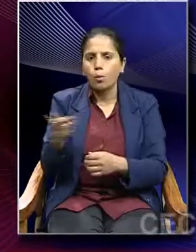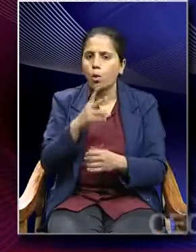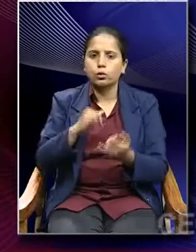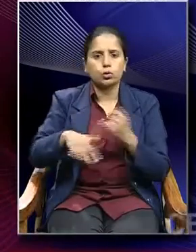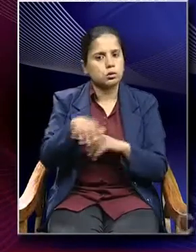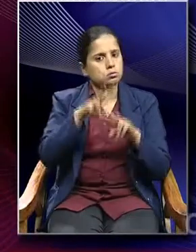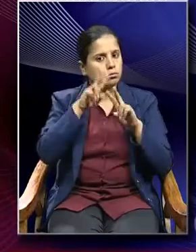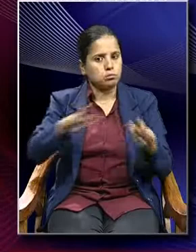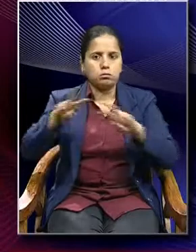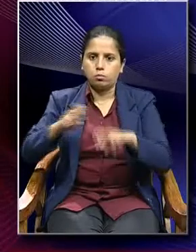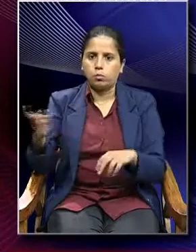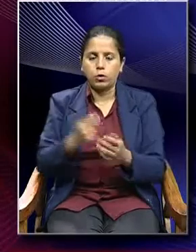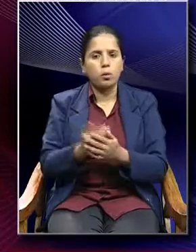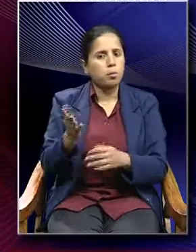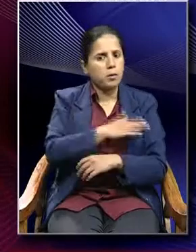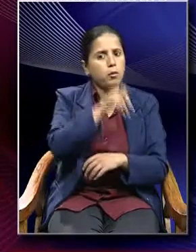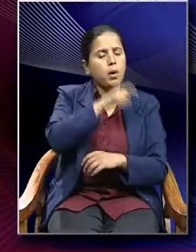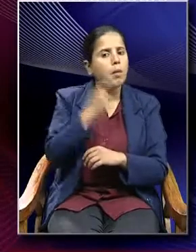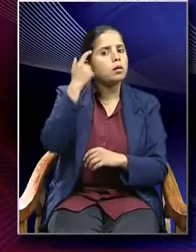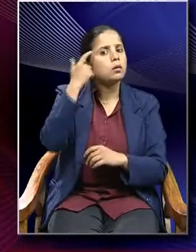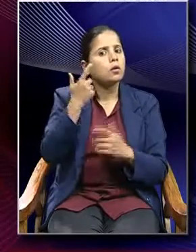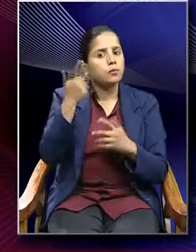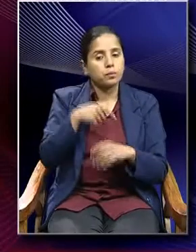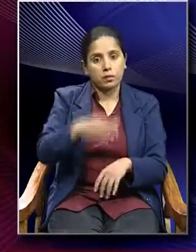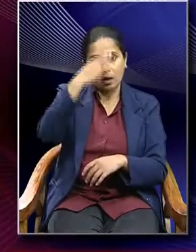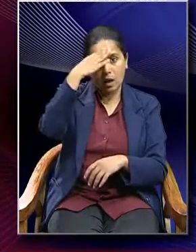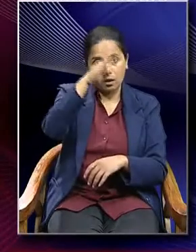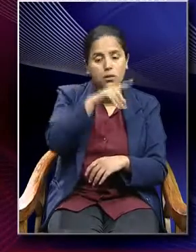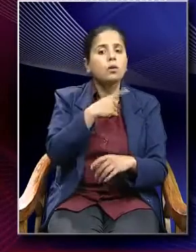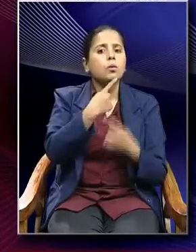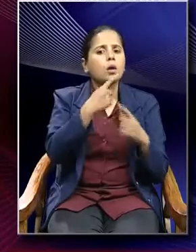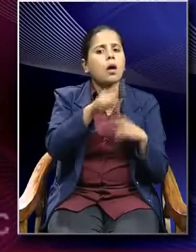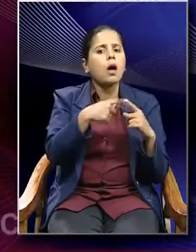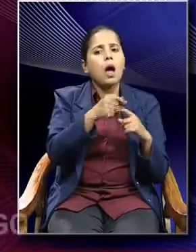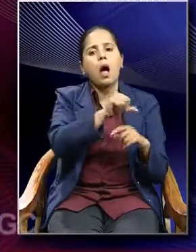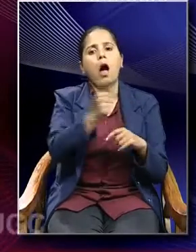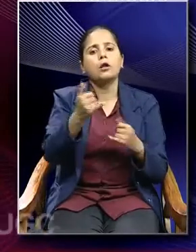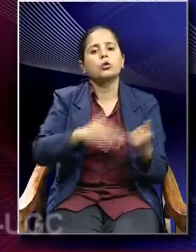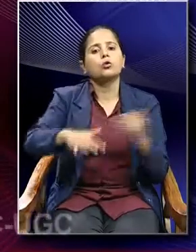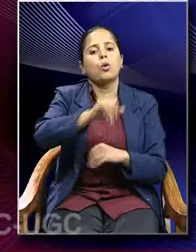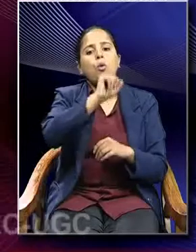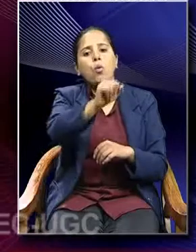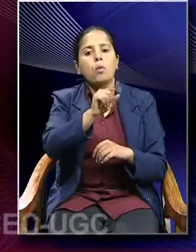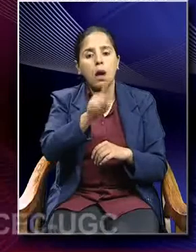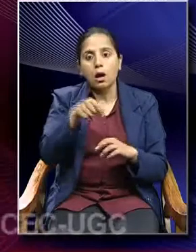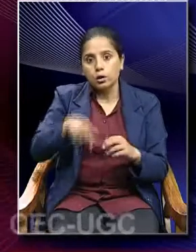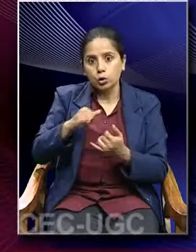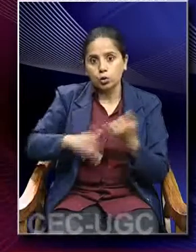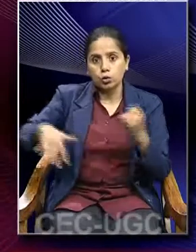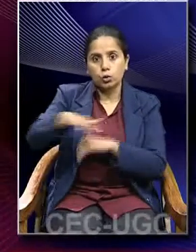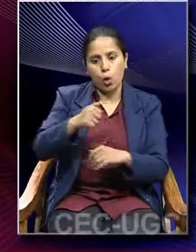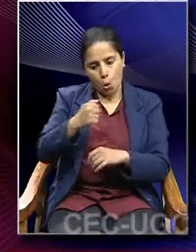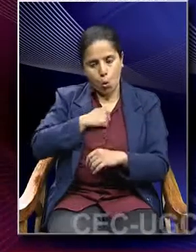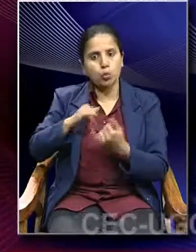earlier there was this understanding that anthropology study the other society and sociologists study their